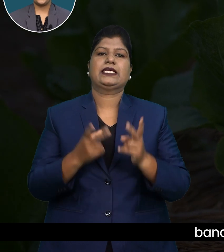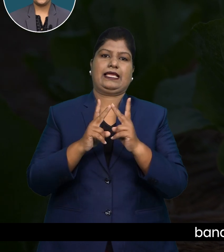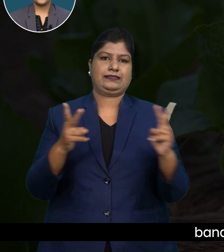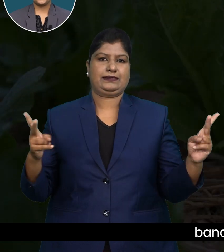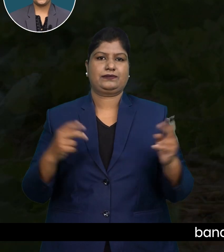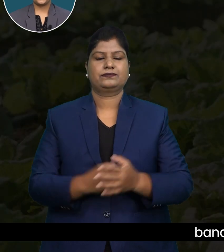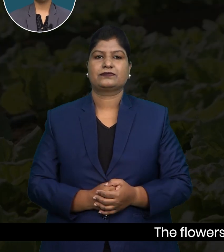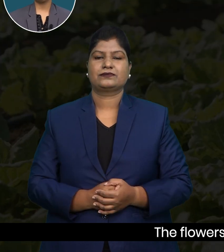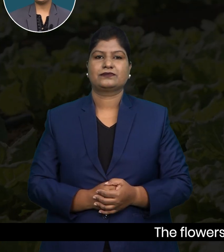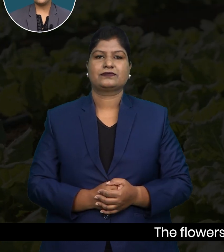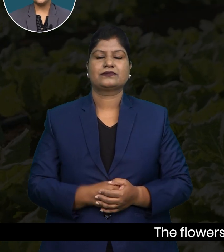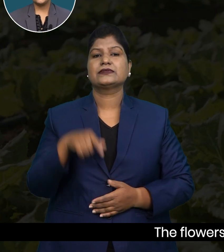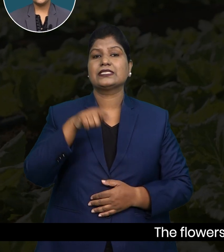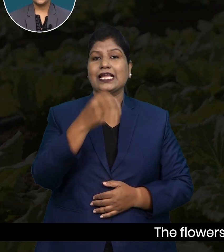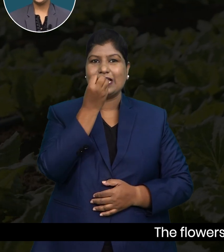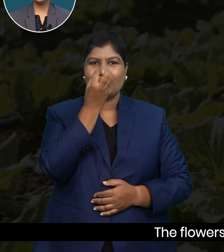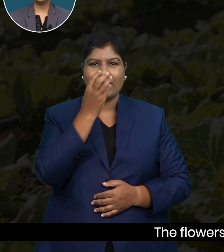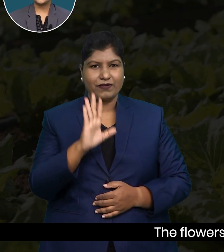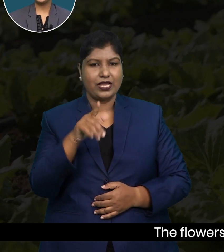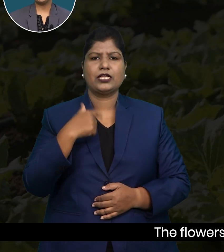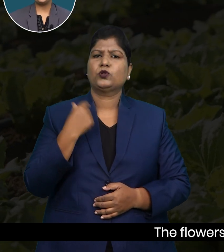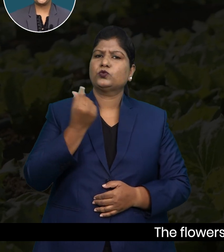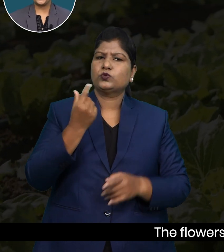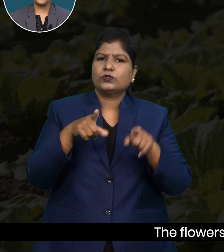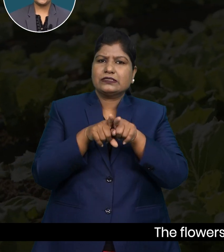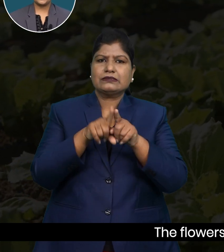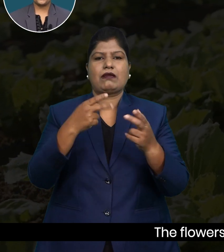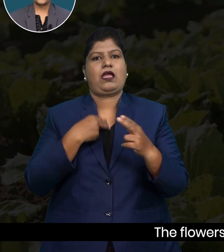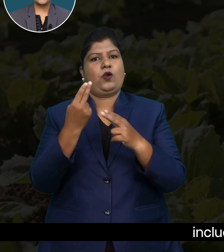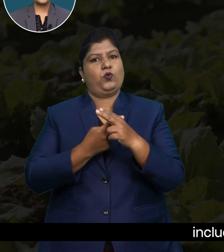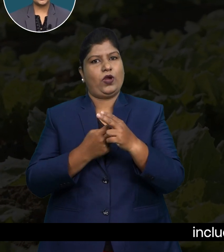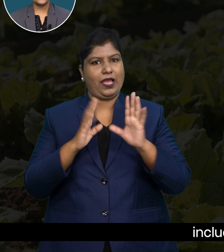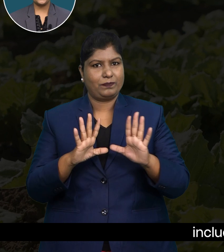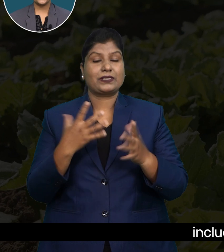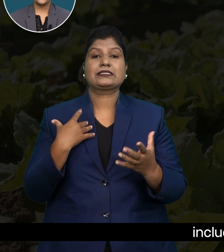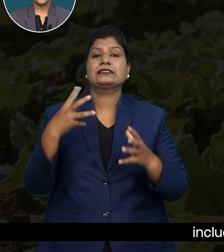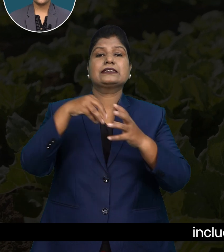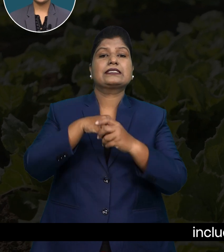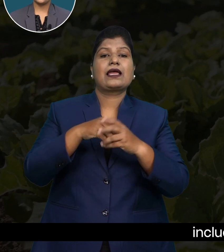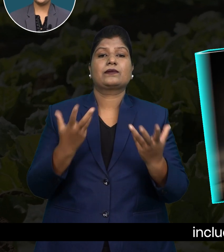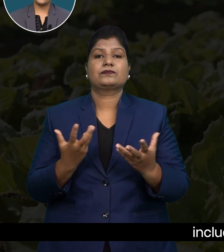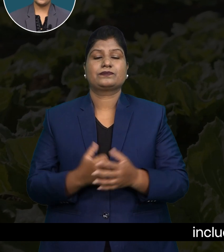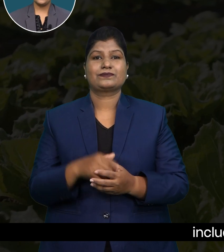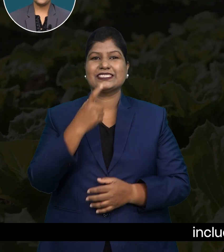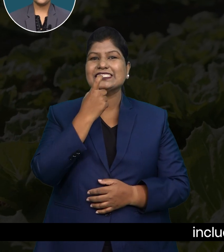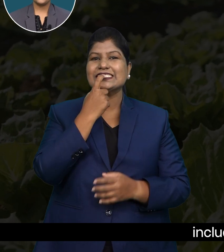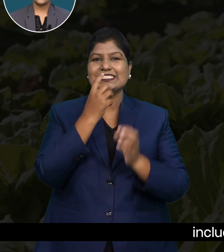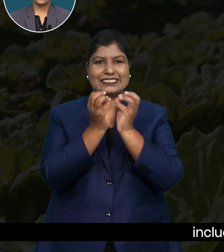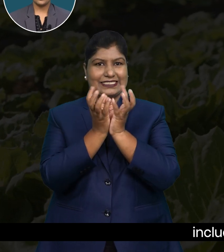etc. The flowers used as vegetables include